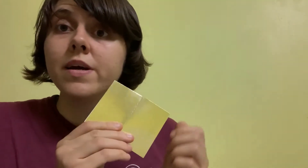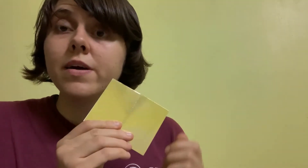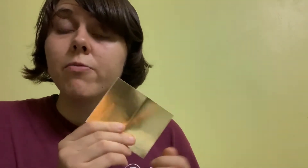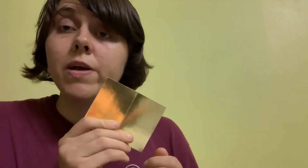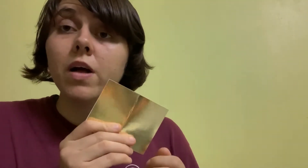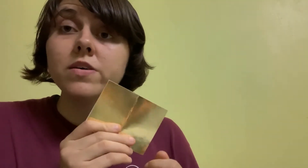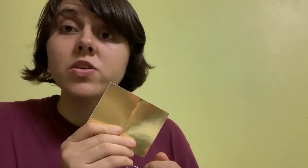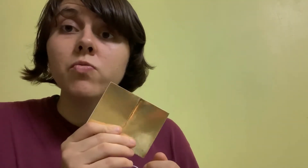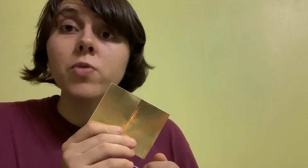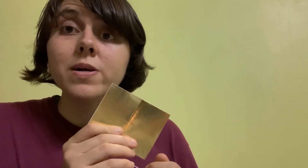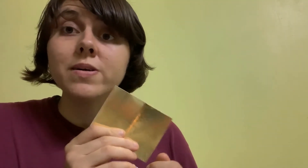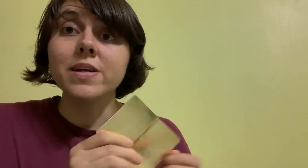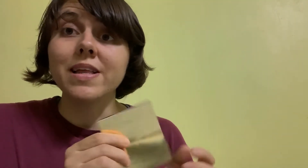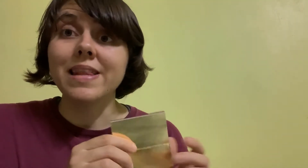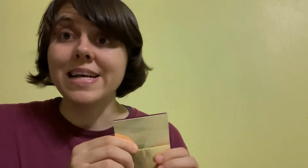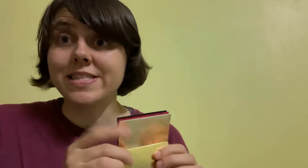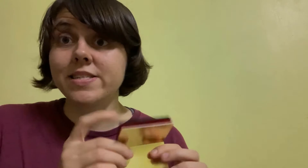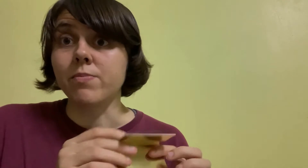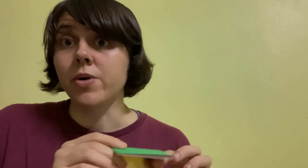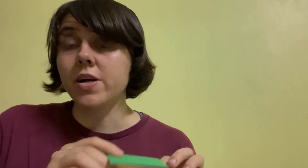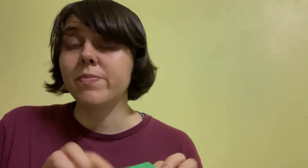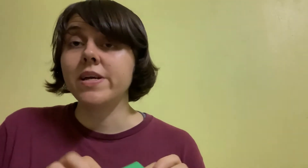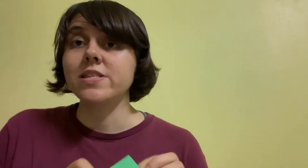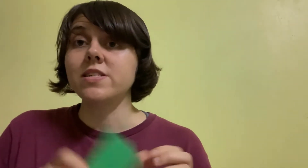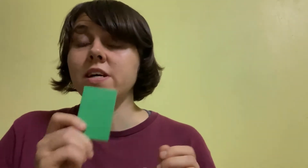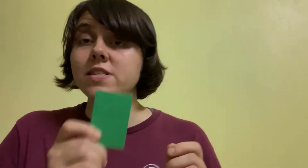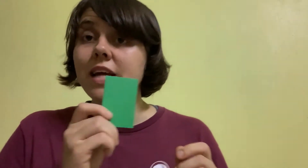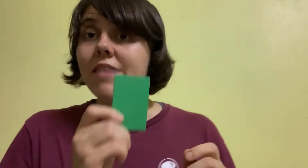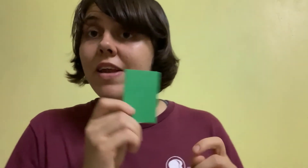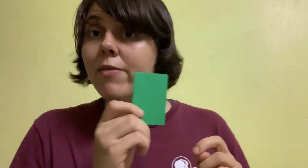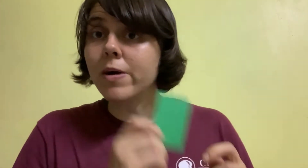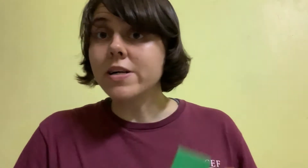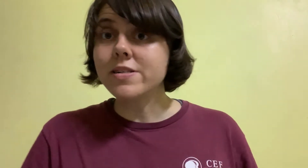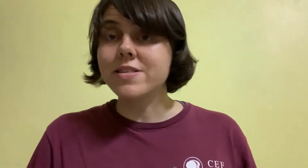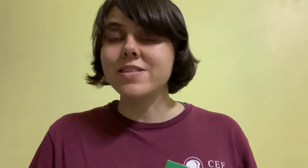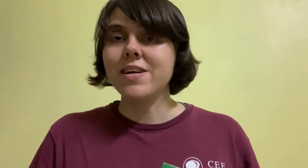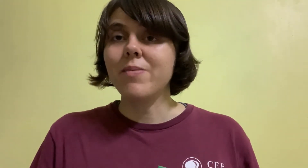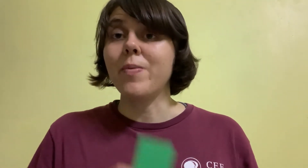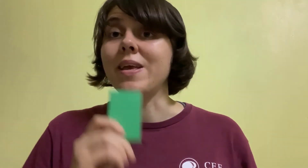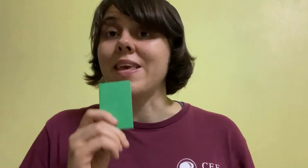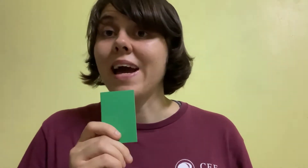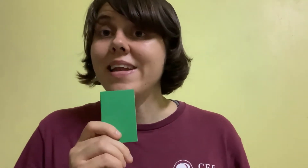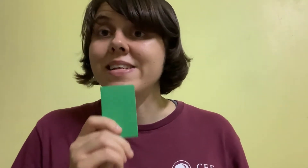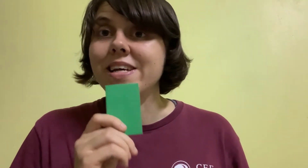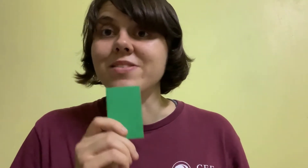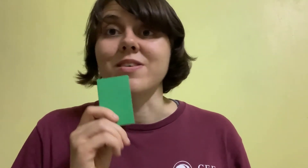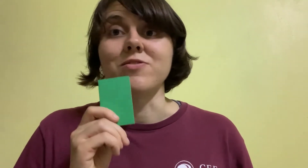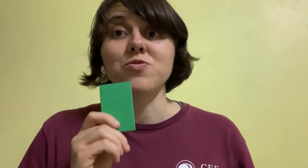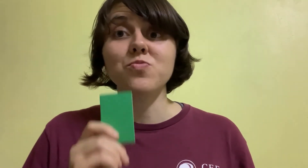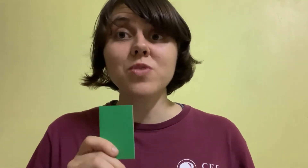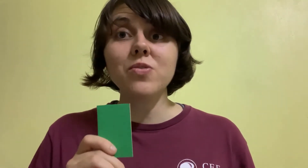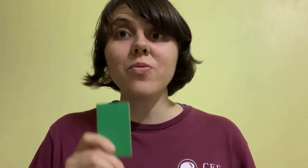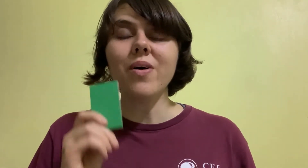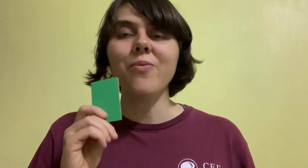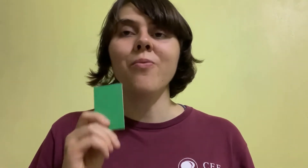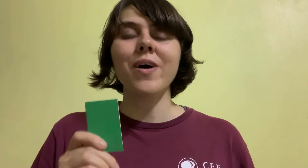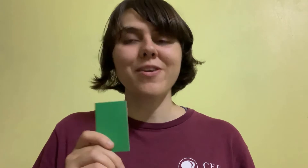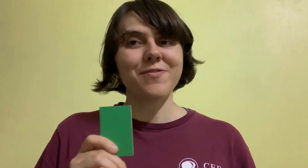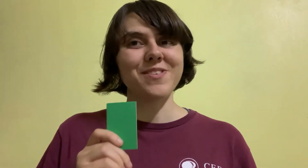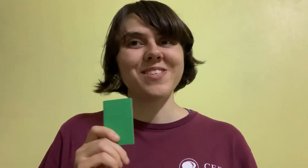Nope. We call it the Wordless Book because it doesn't have any words. But yet it tells a true, wonderful